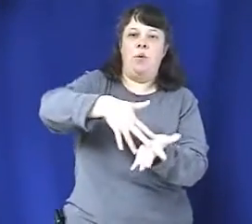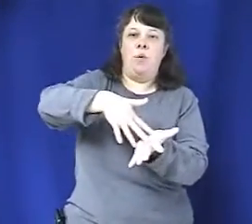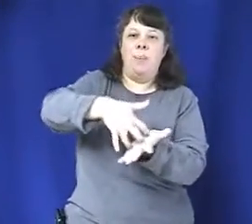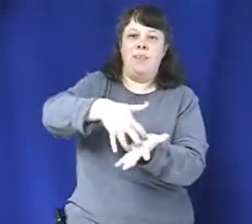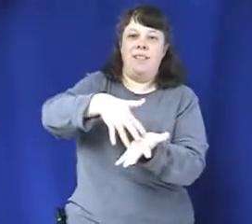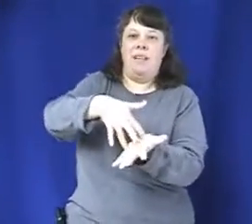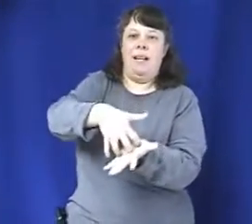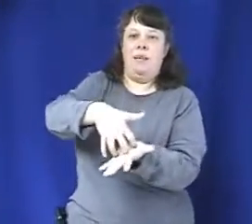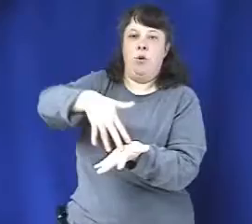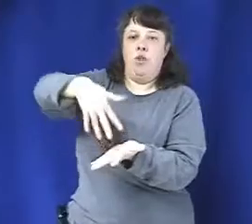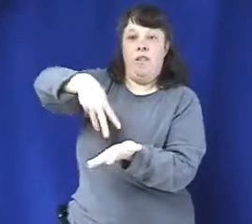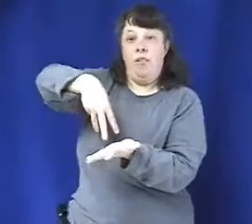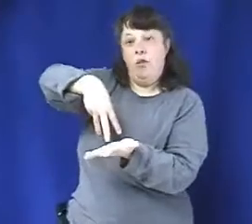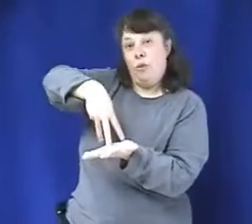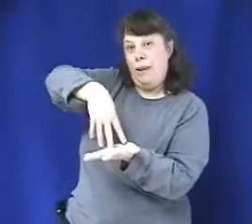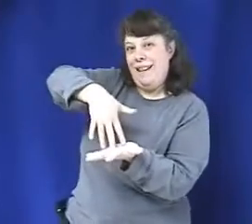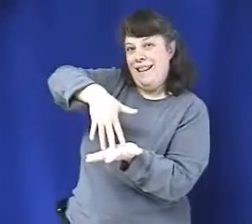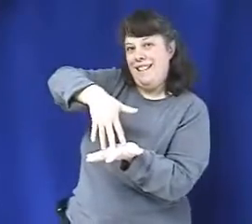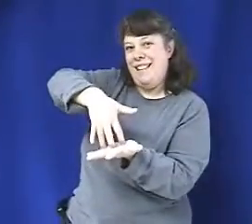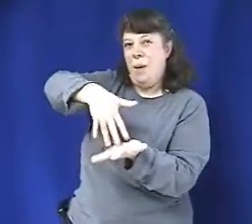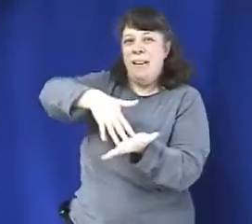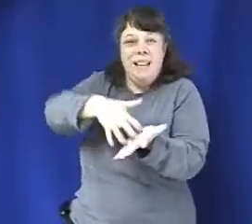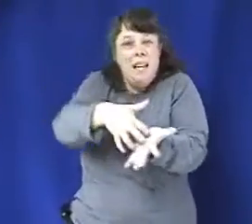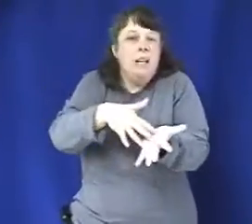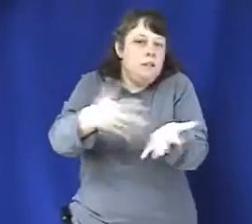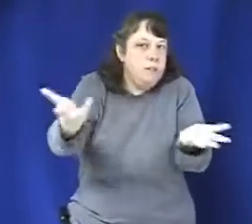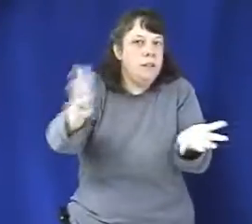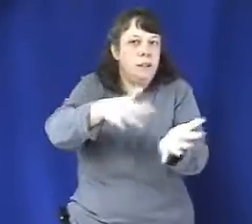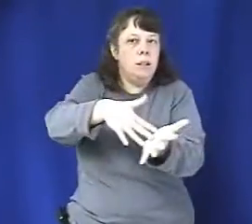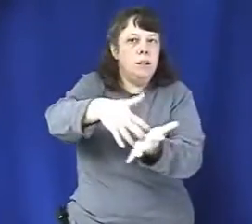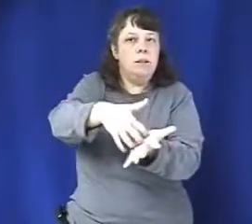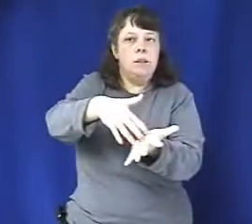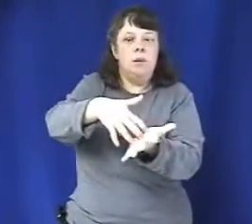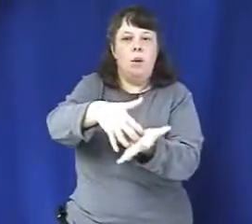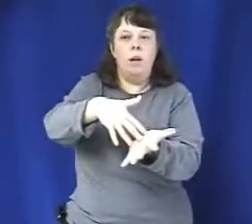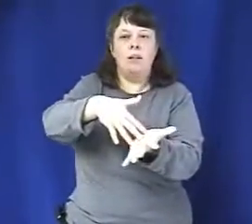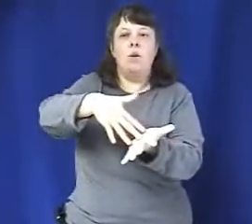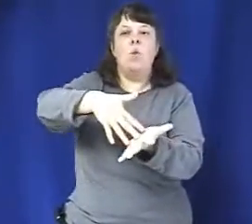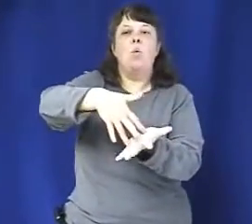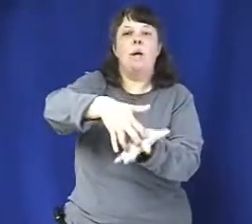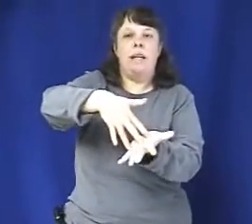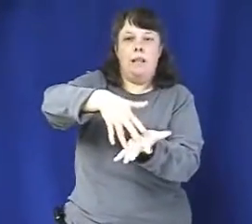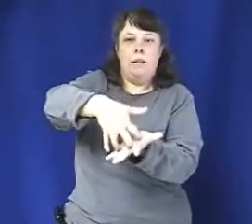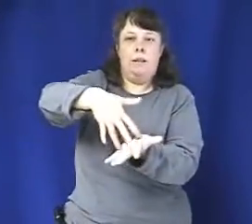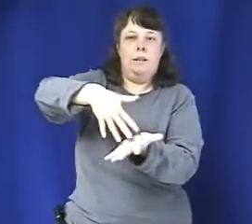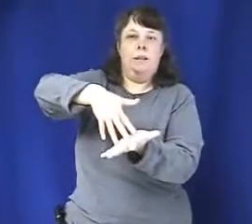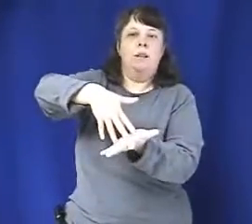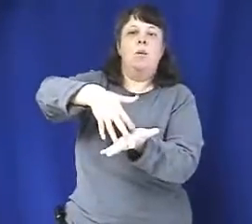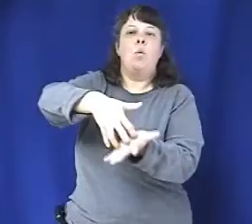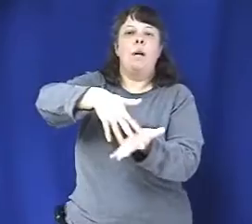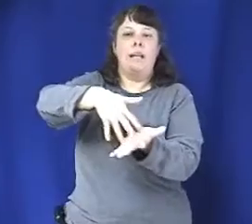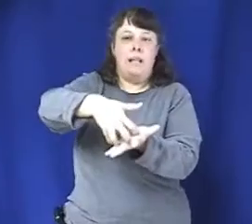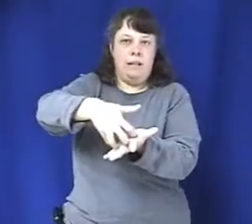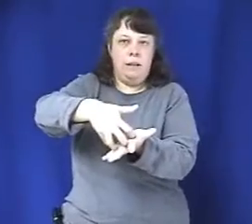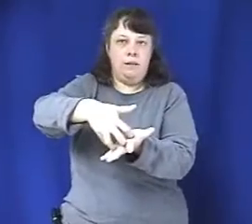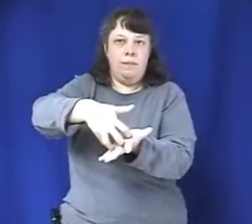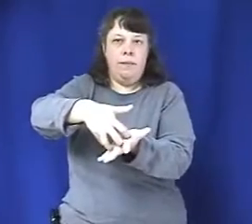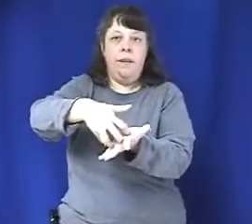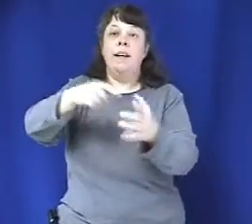you remember this sign. Of course, you have 3 legs there, but it works. Weak. Weak.